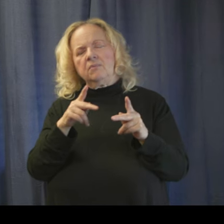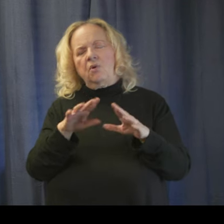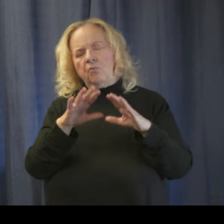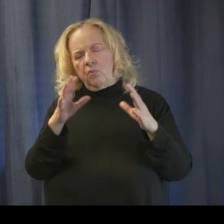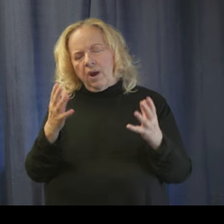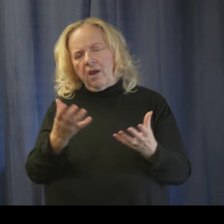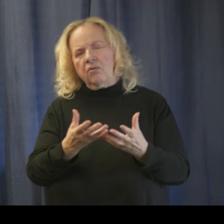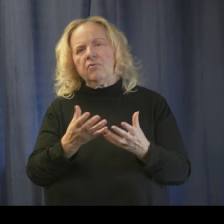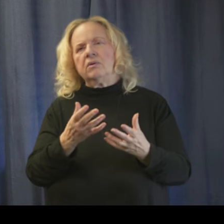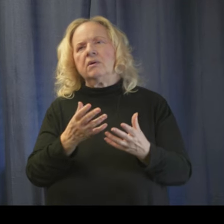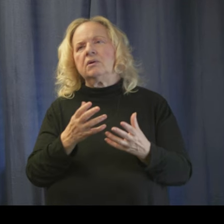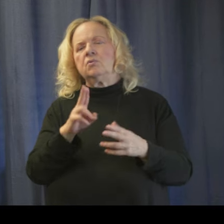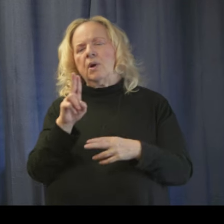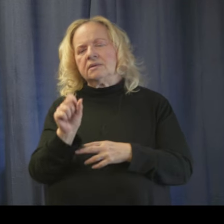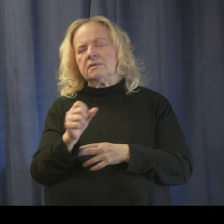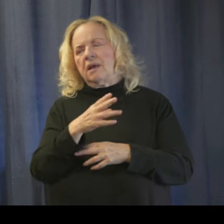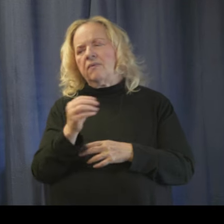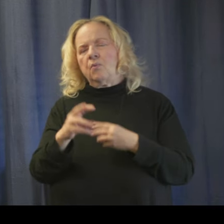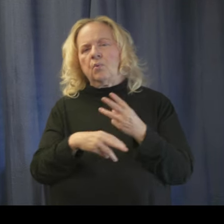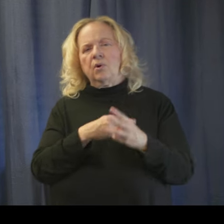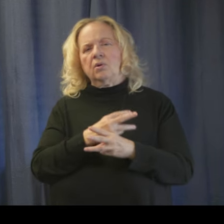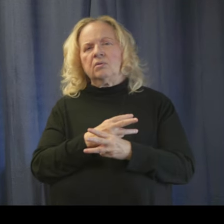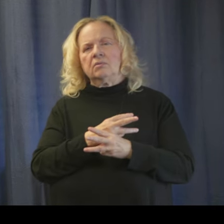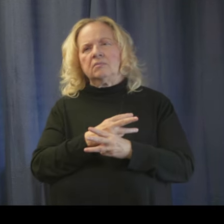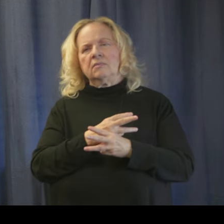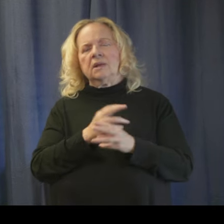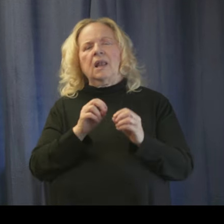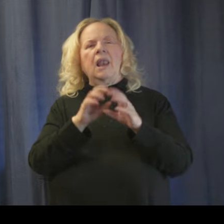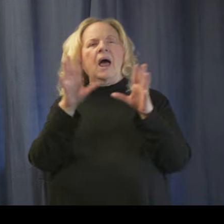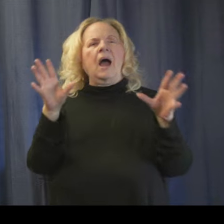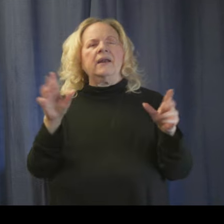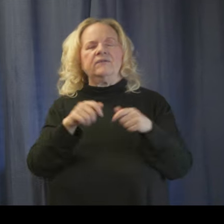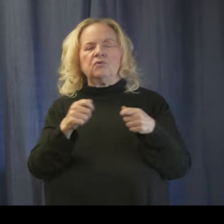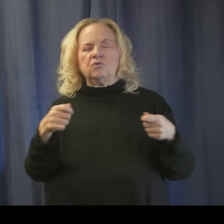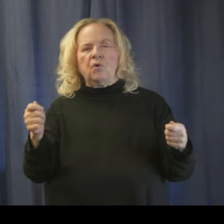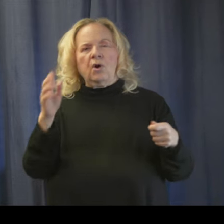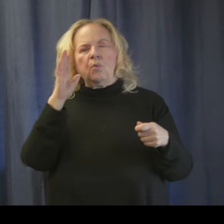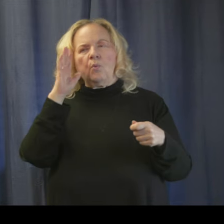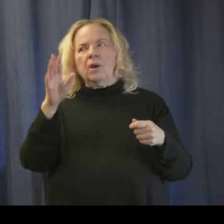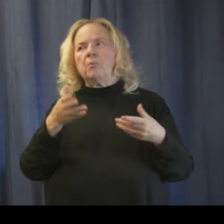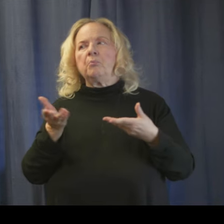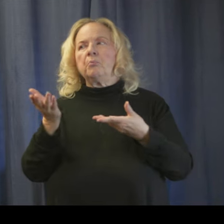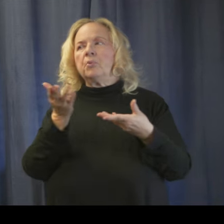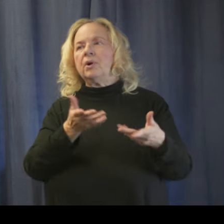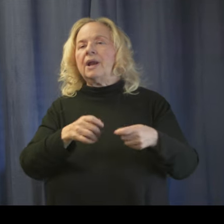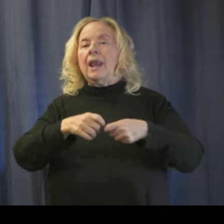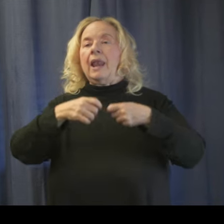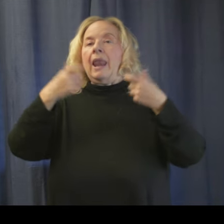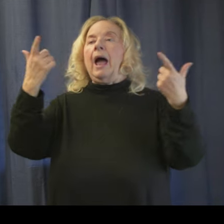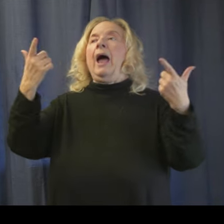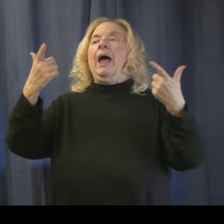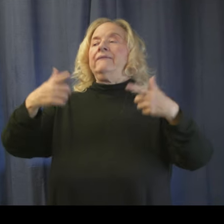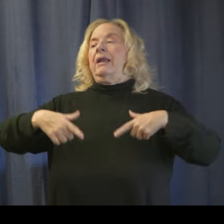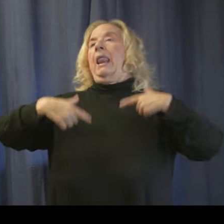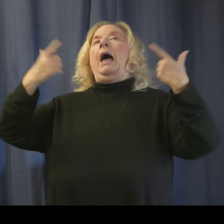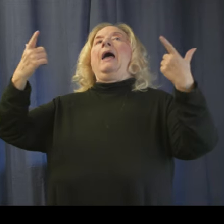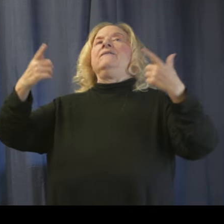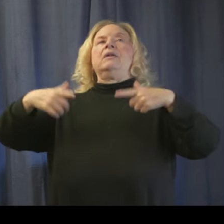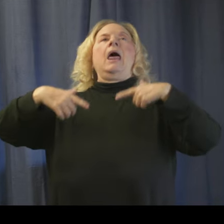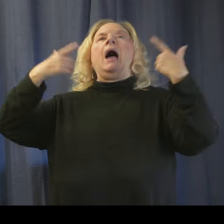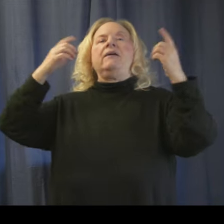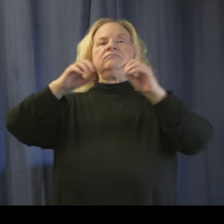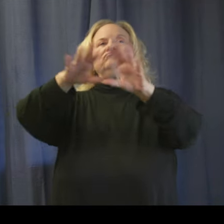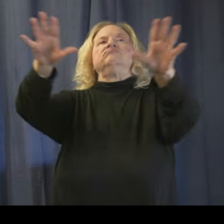those around the United States and around the world, that the light of your Torah would bring life. Light brings life. That you would